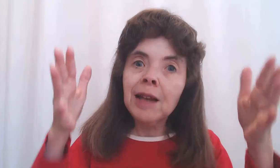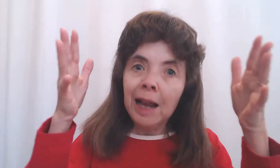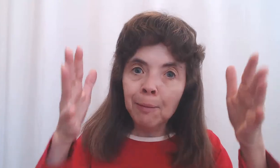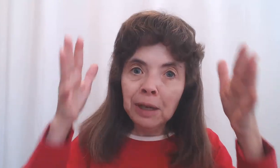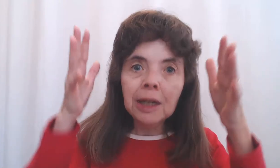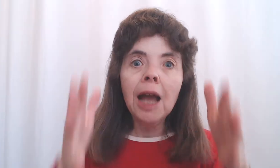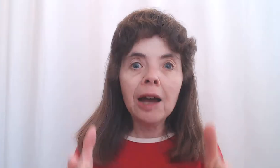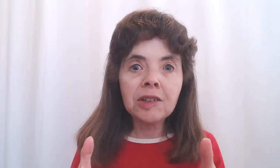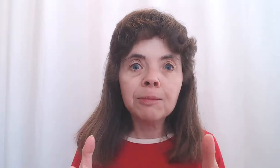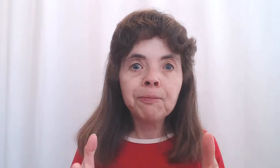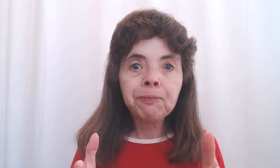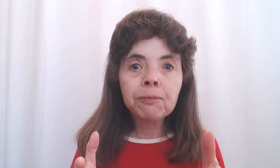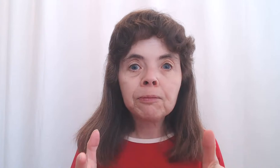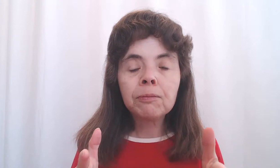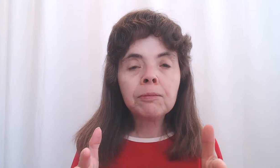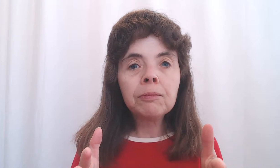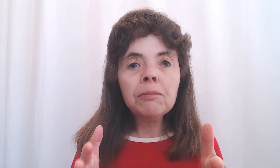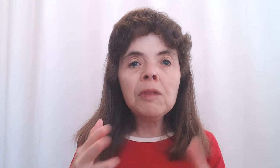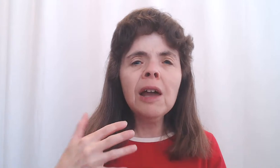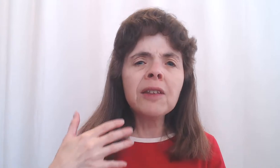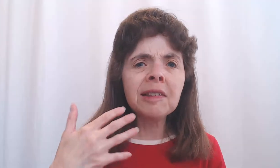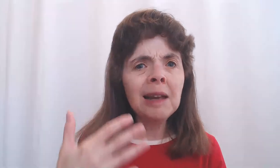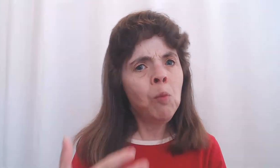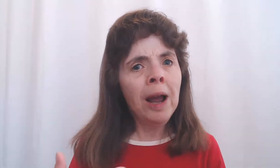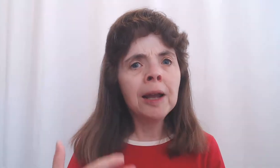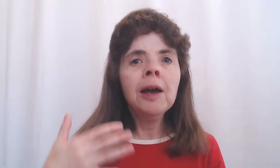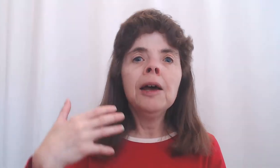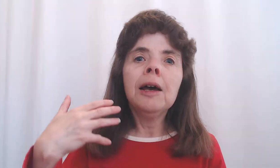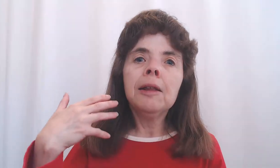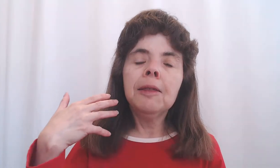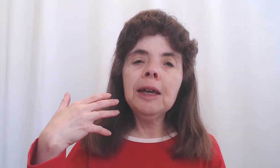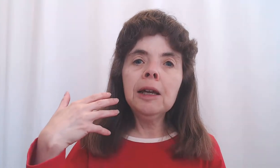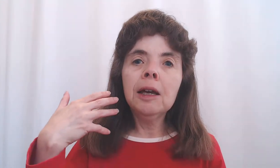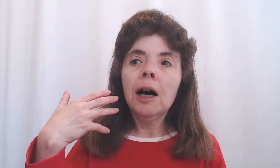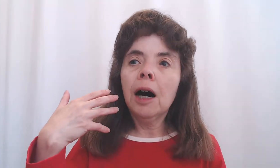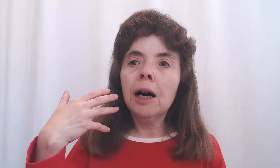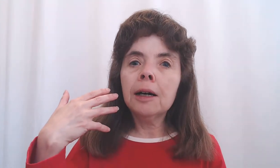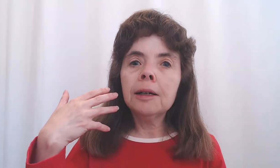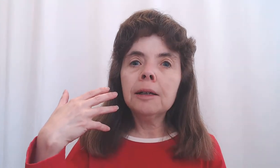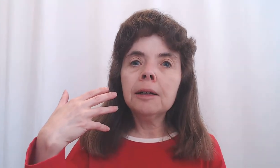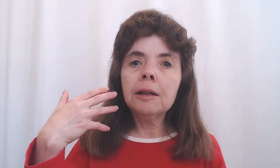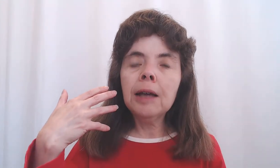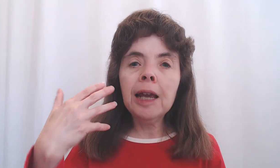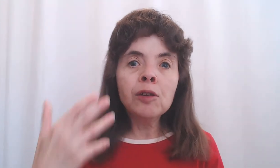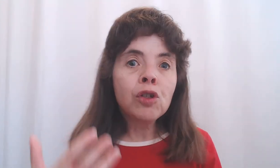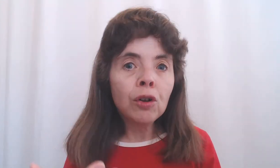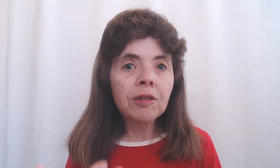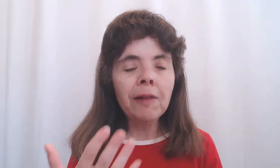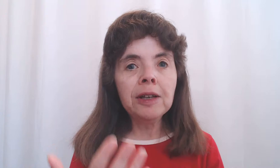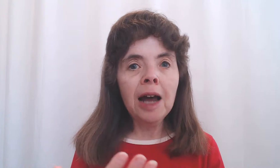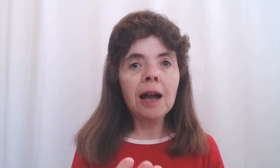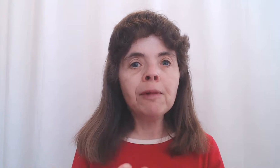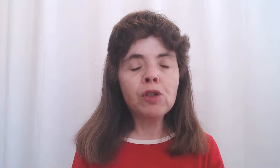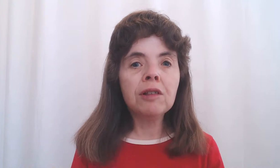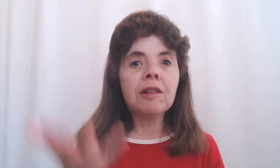has not happened yet. And the same way, the angels at the time of Jesus'